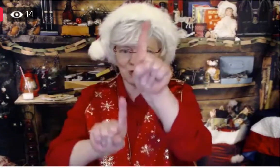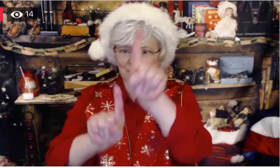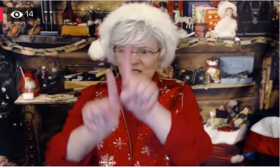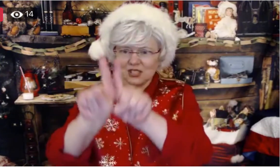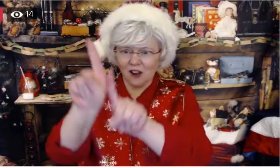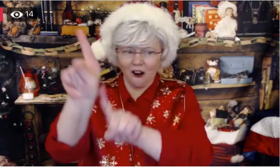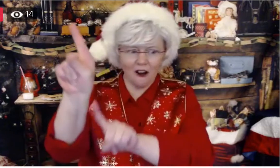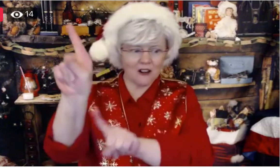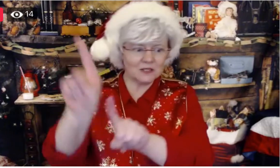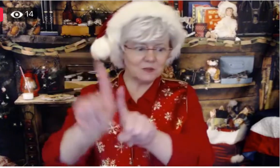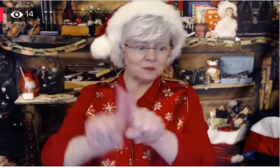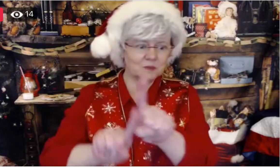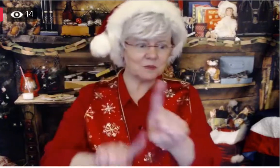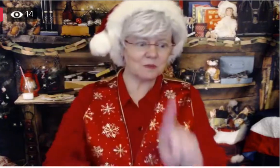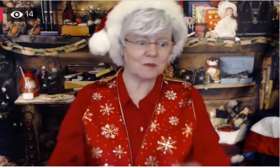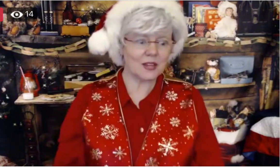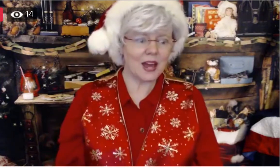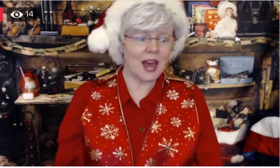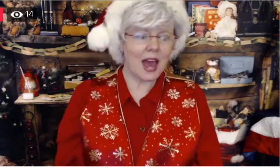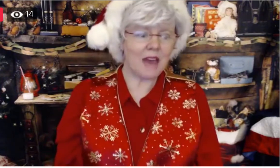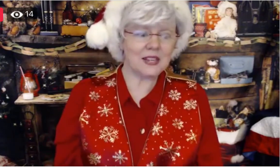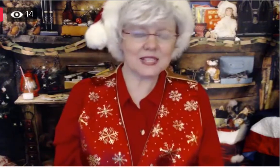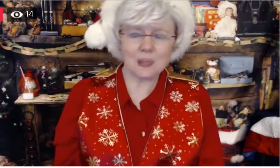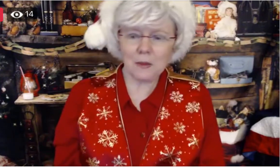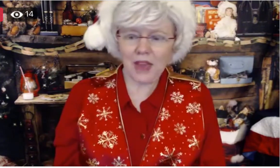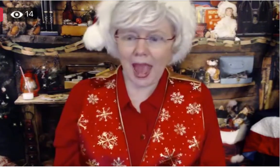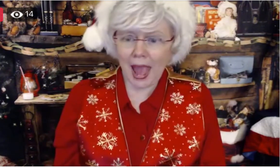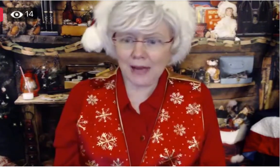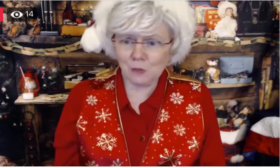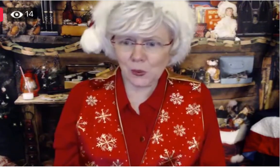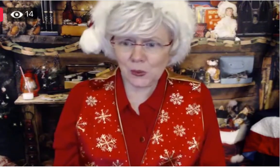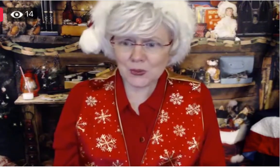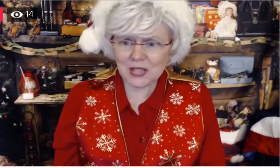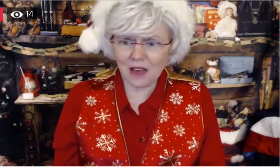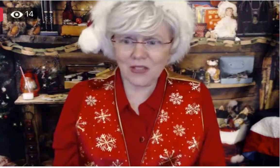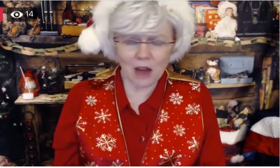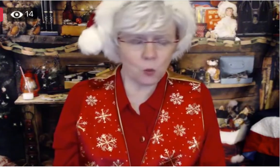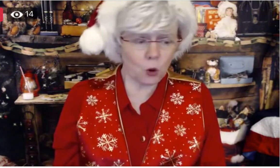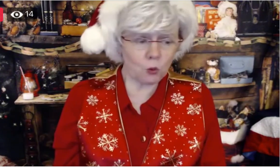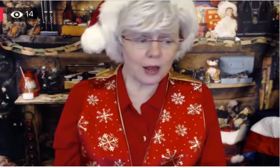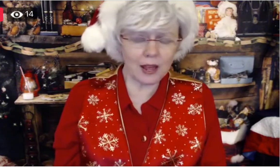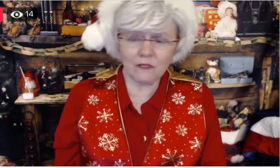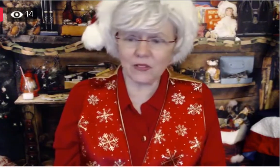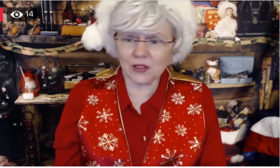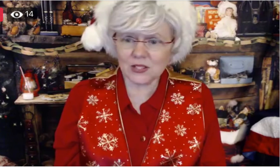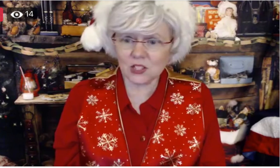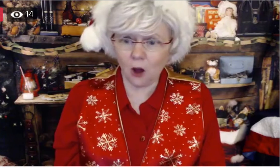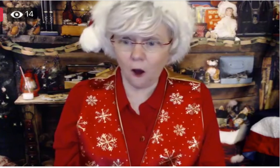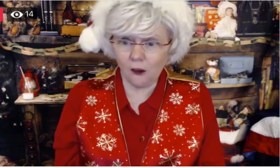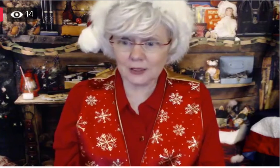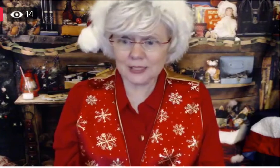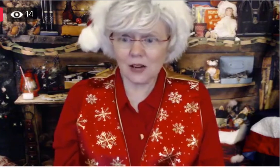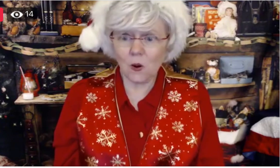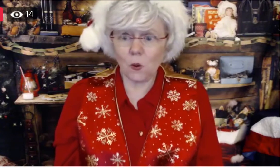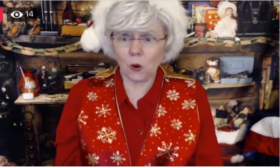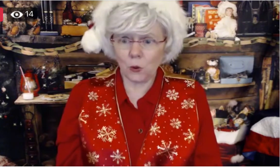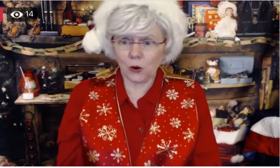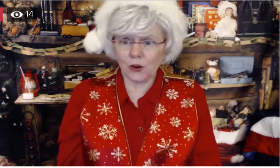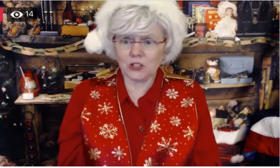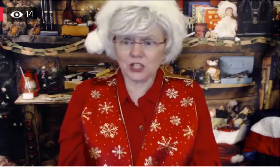shooting star. And then some of the animals that were in the stall or where